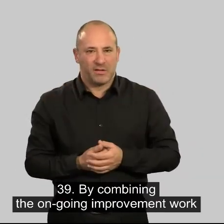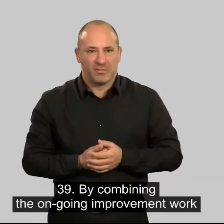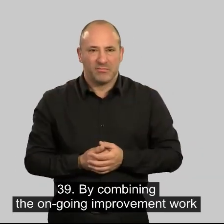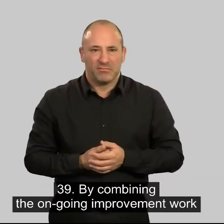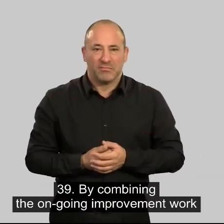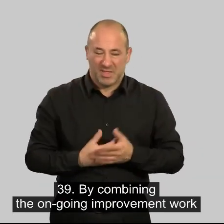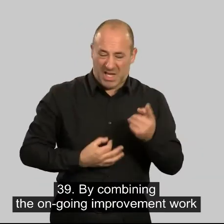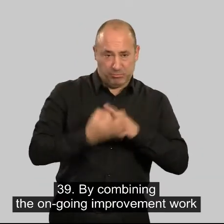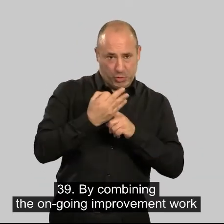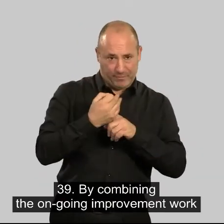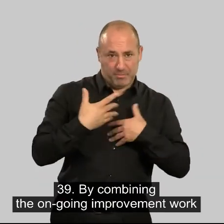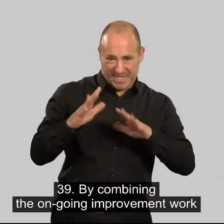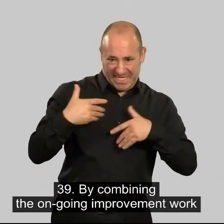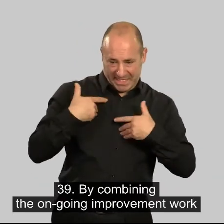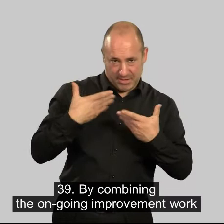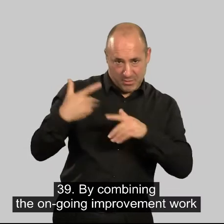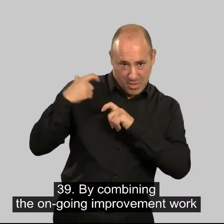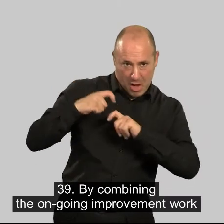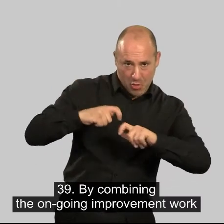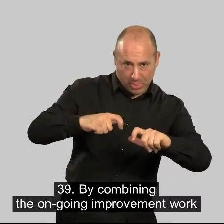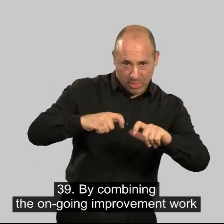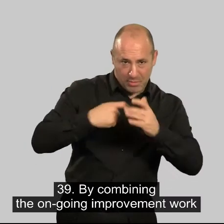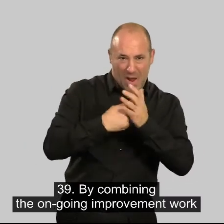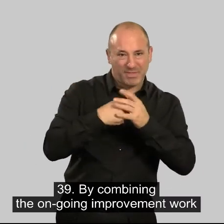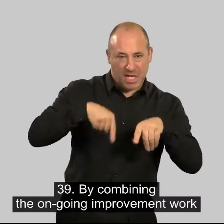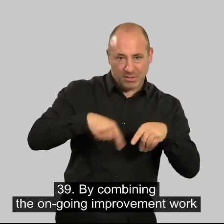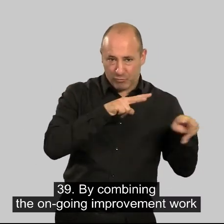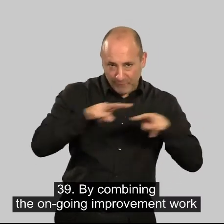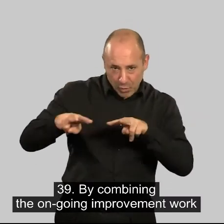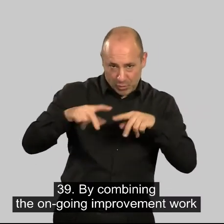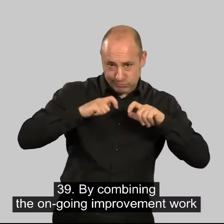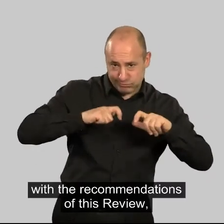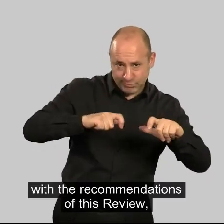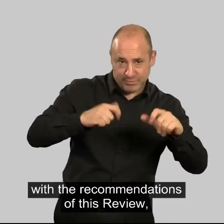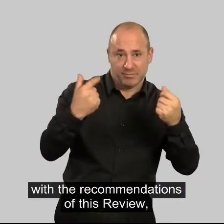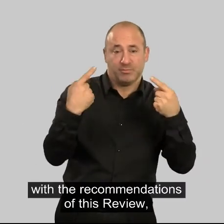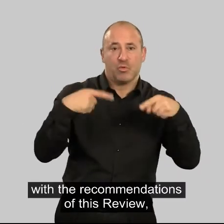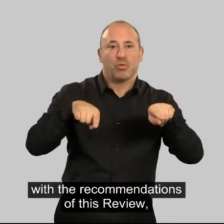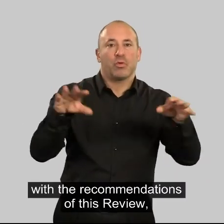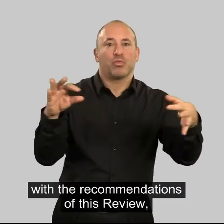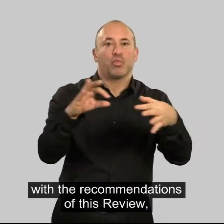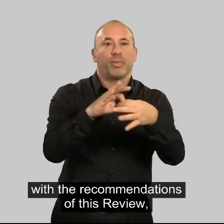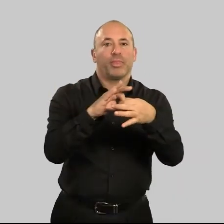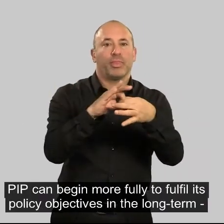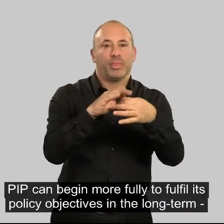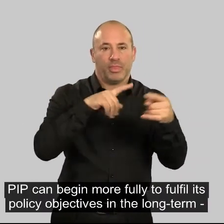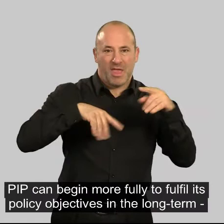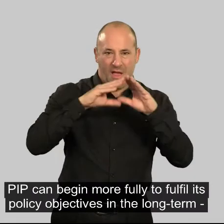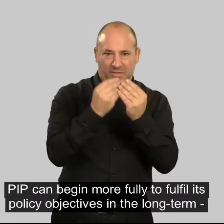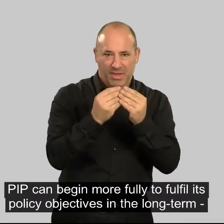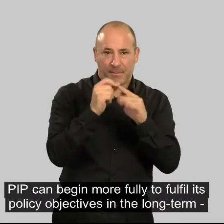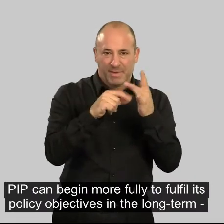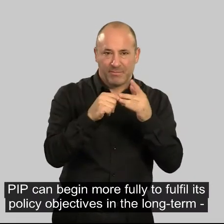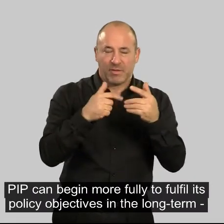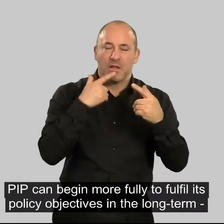By combining the ongoing improvement work with the recommendations of this review, PIP can begin